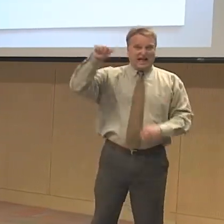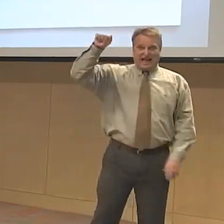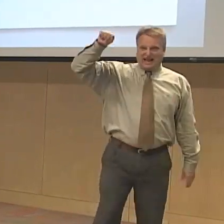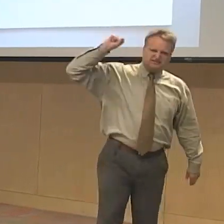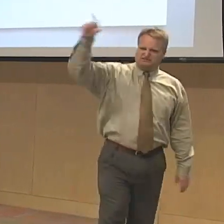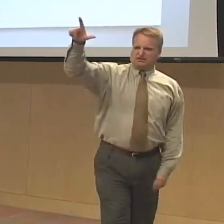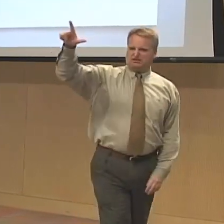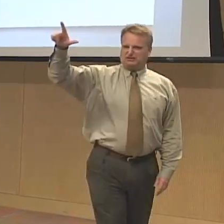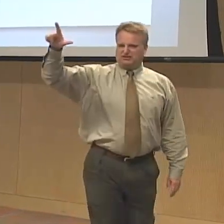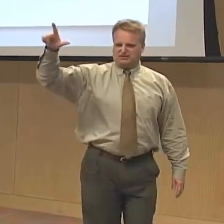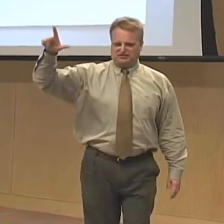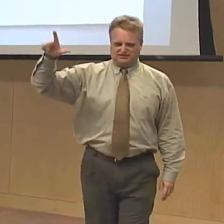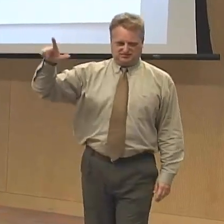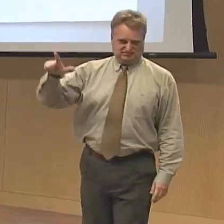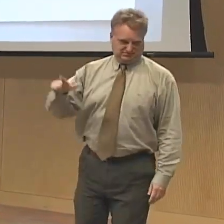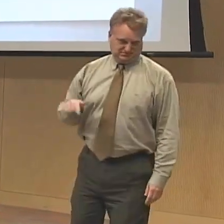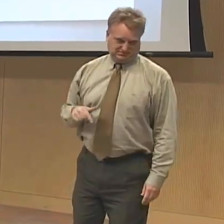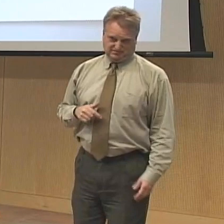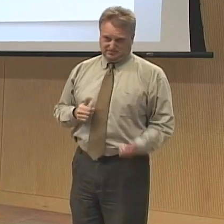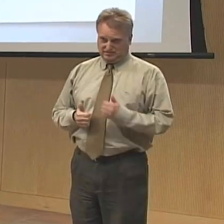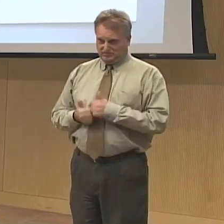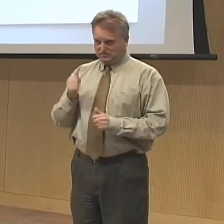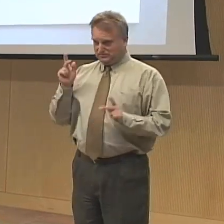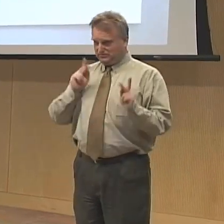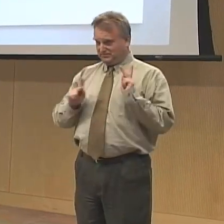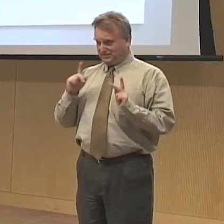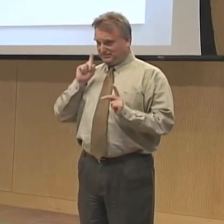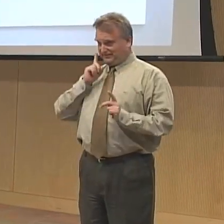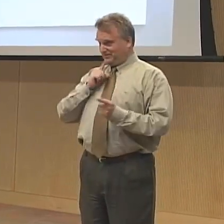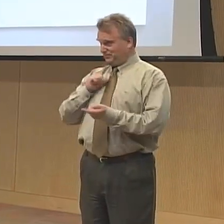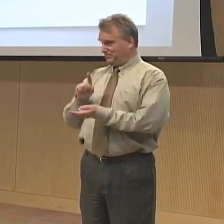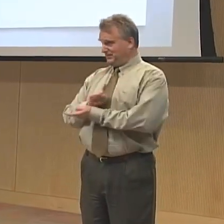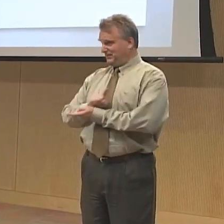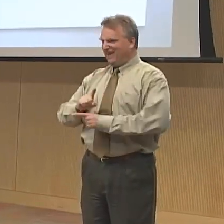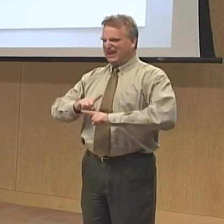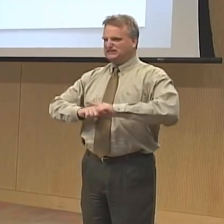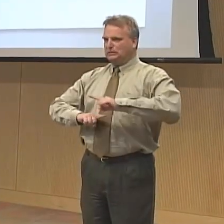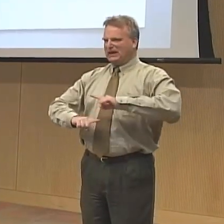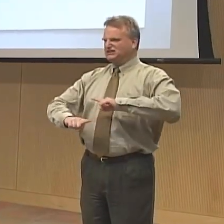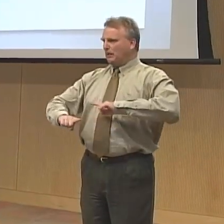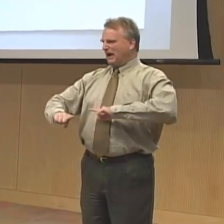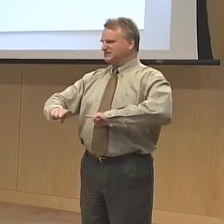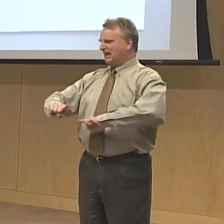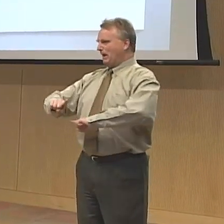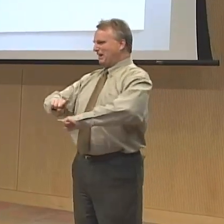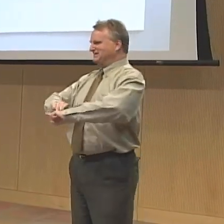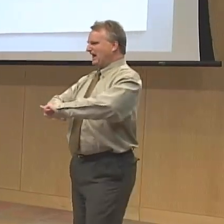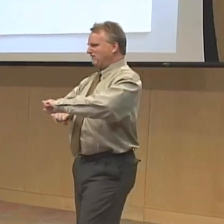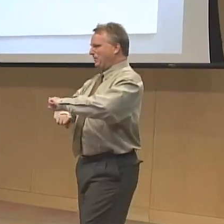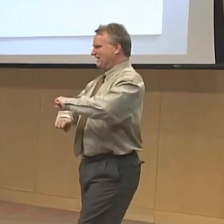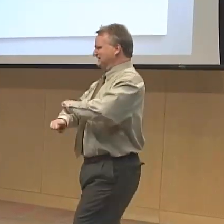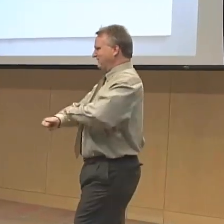They talk about American Sign Language being the key. Most deaf people I meet this day and age sign with exaggerated mouth